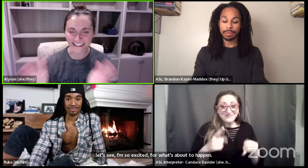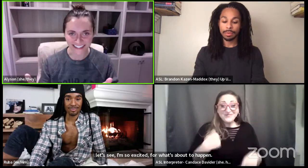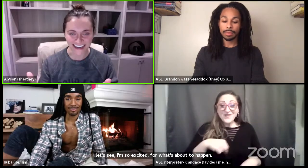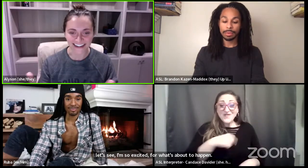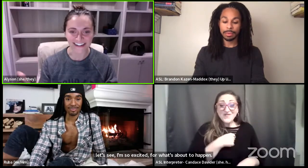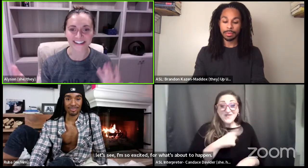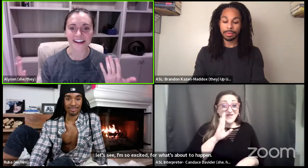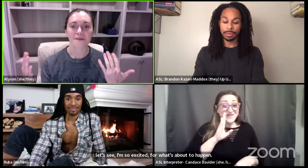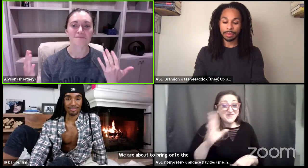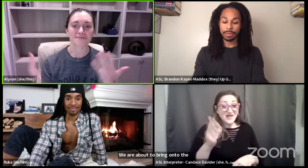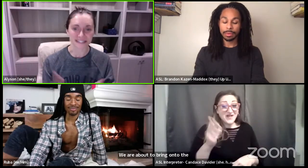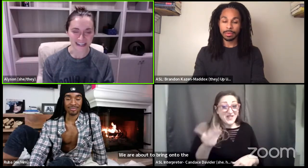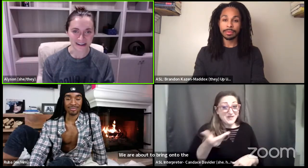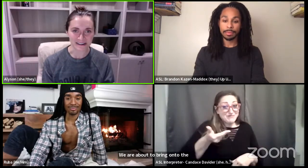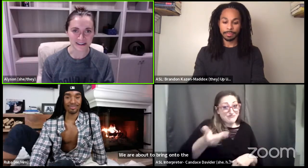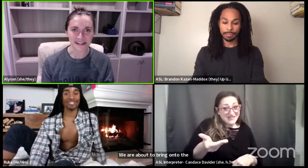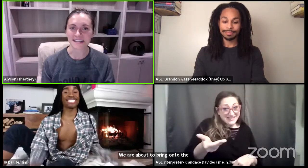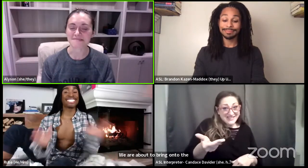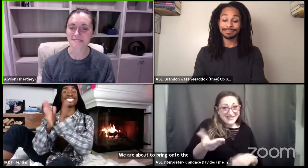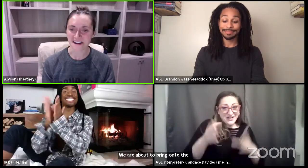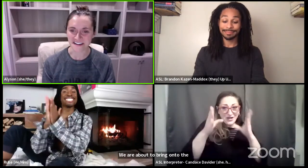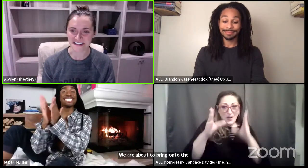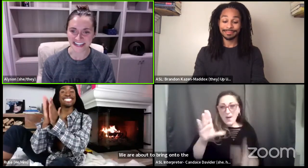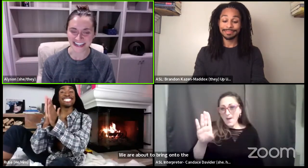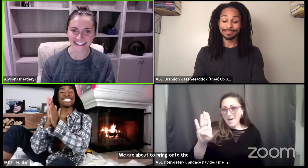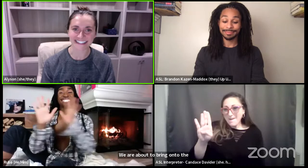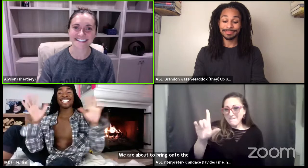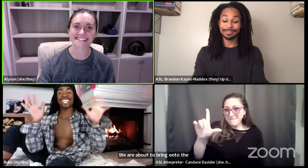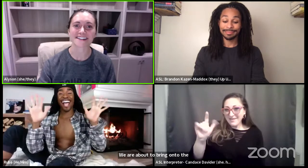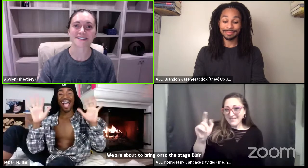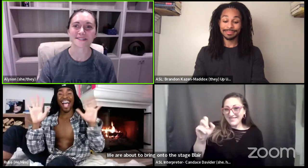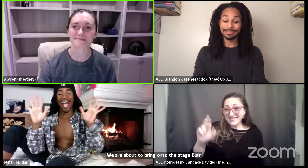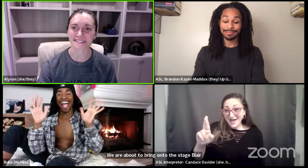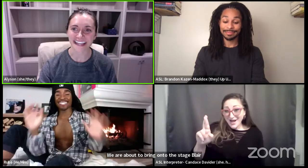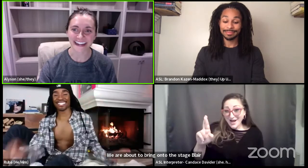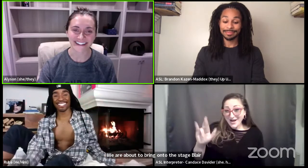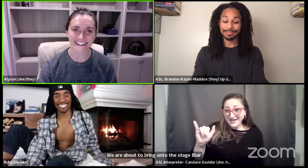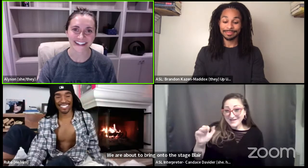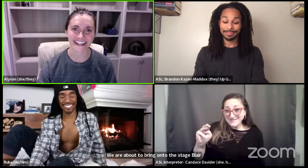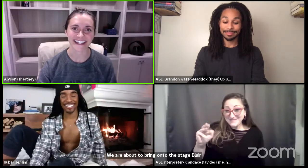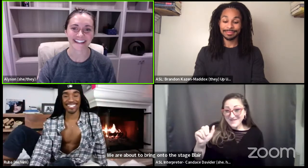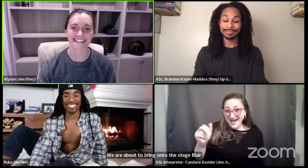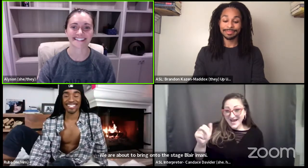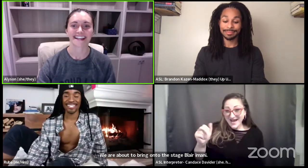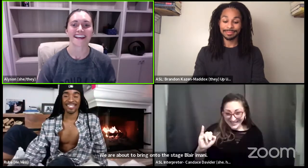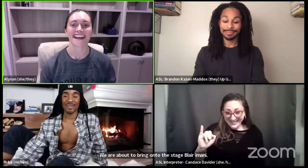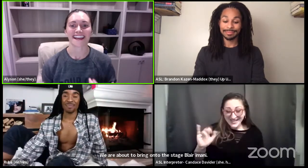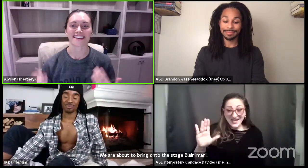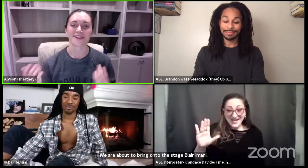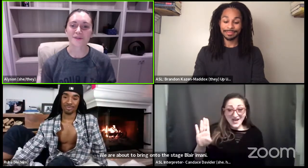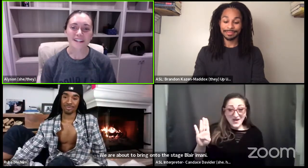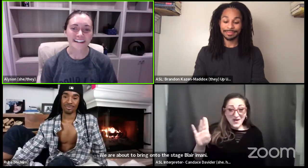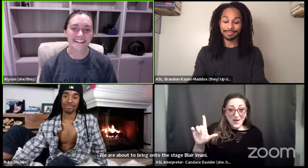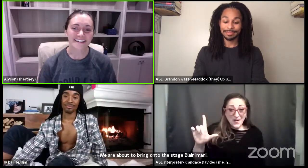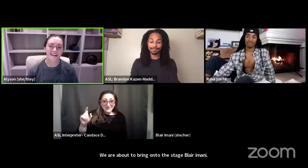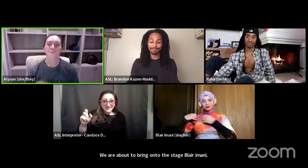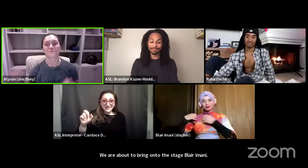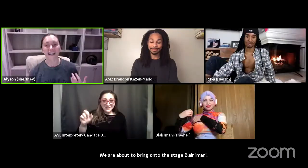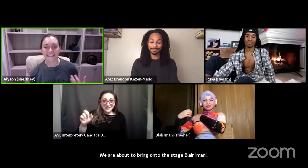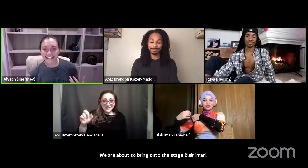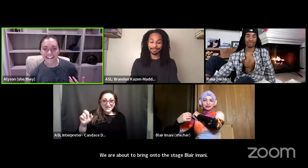onto the stage Blair Imani. So Blair is a